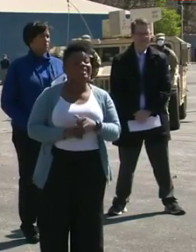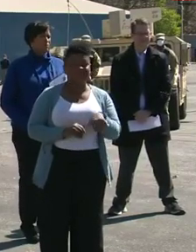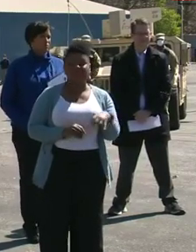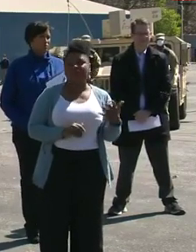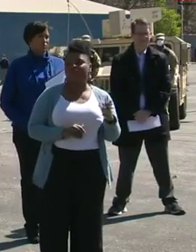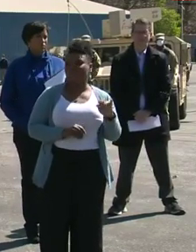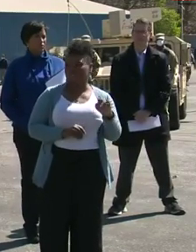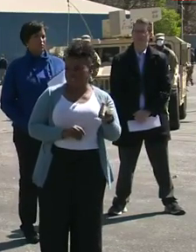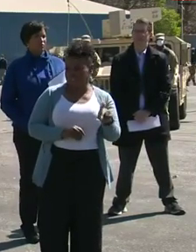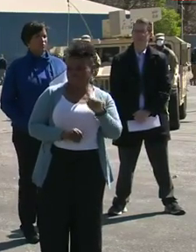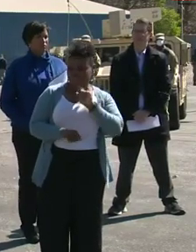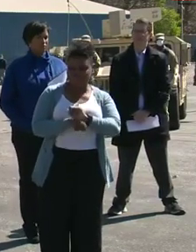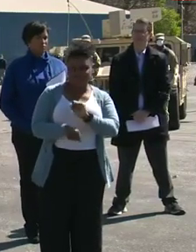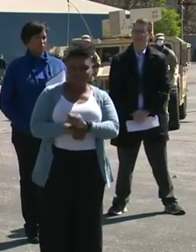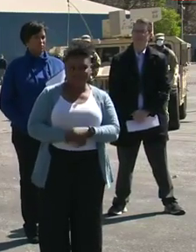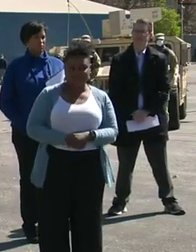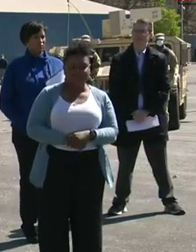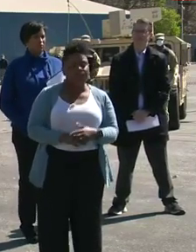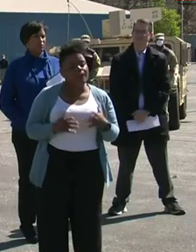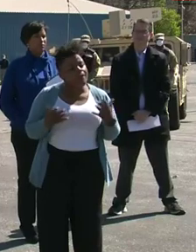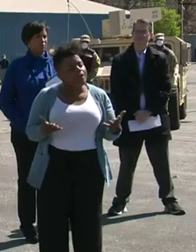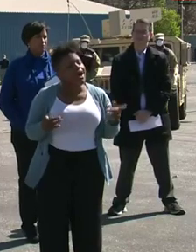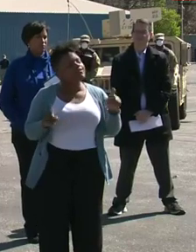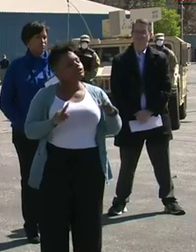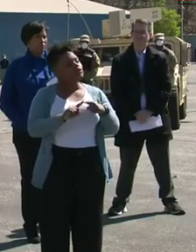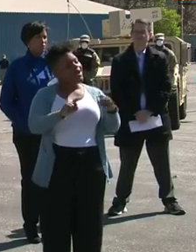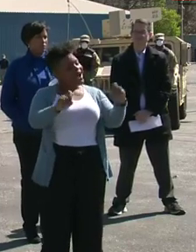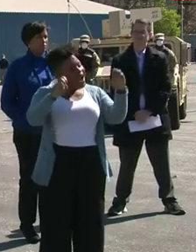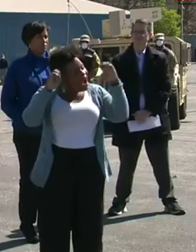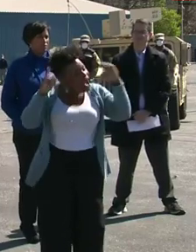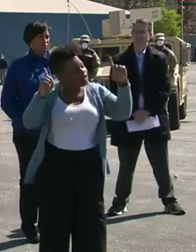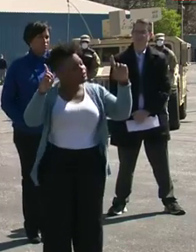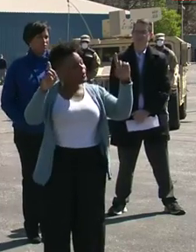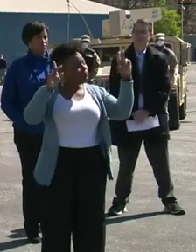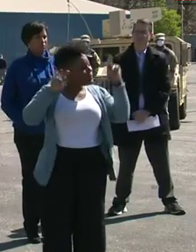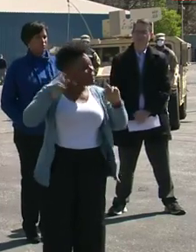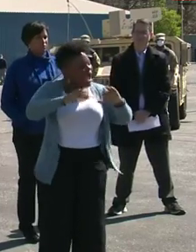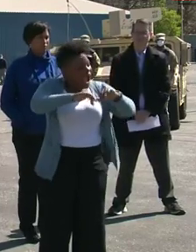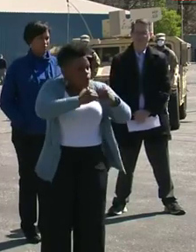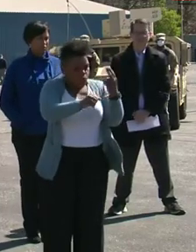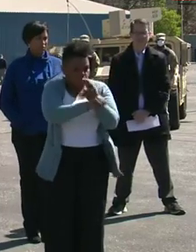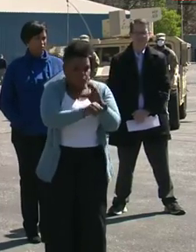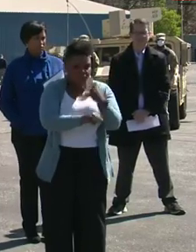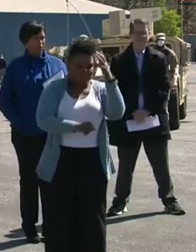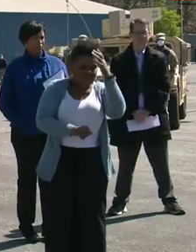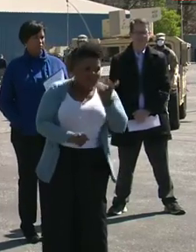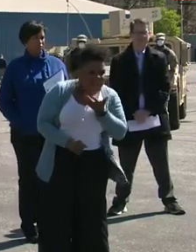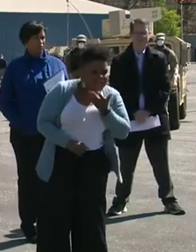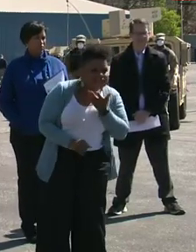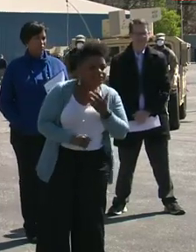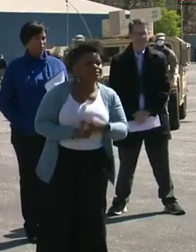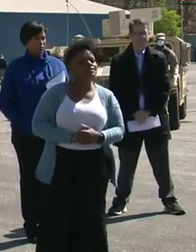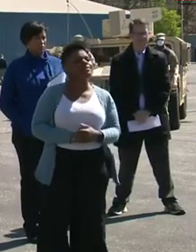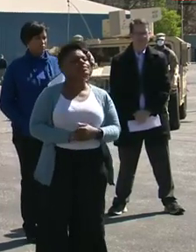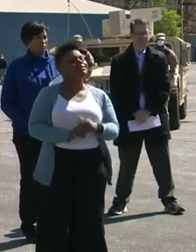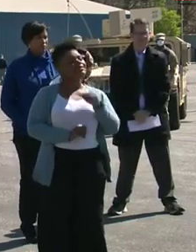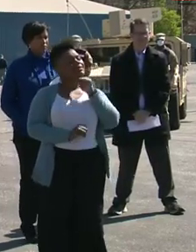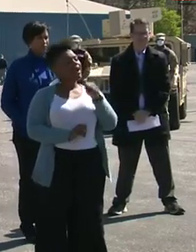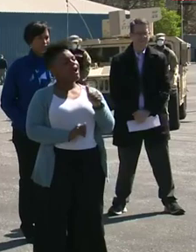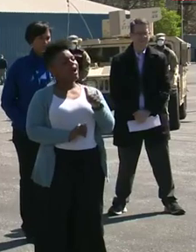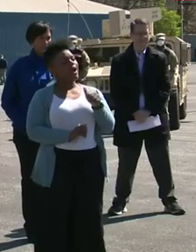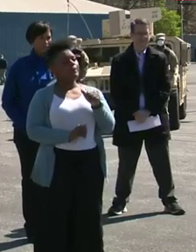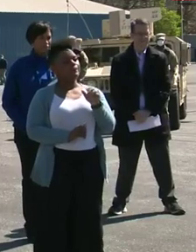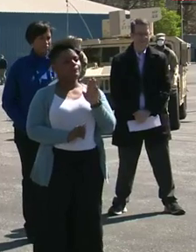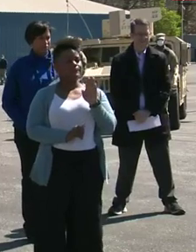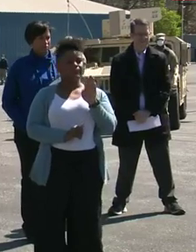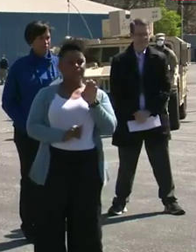there's a lot of education that has to go into the use of face coverings. They're not a benign device. So there's a lot that goes into